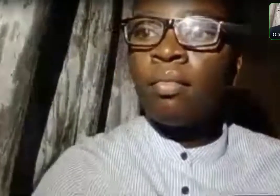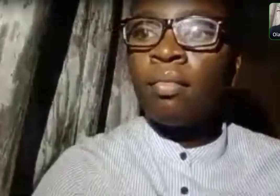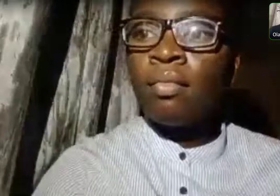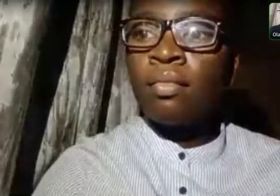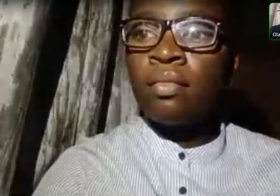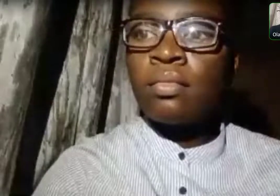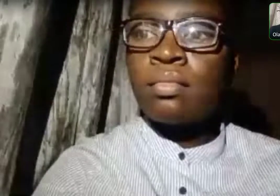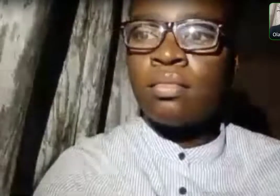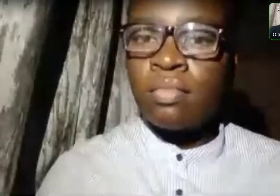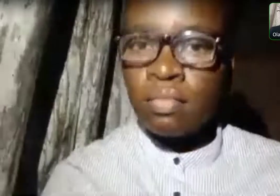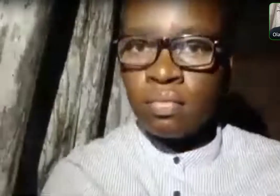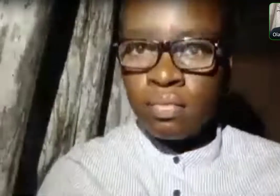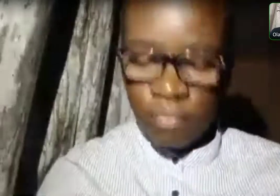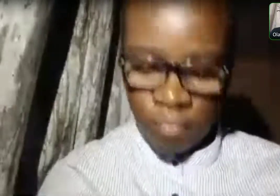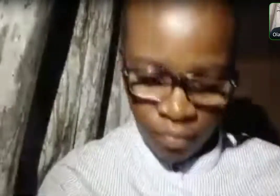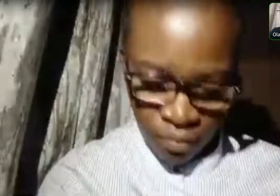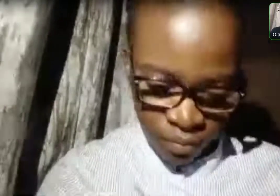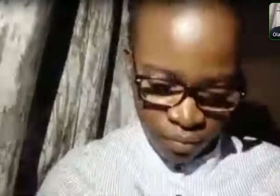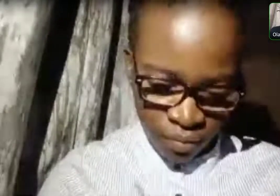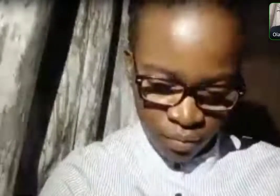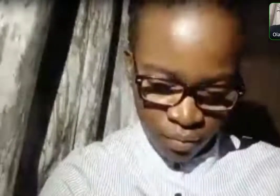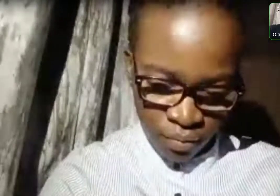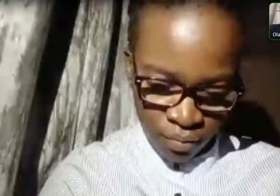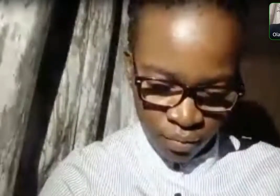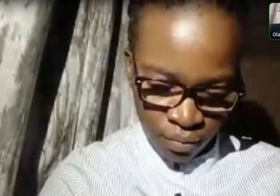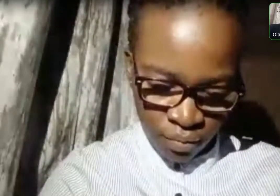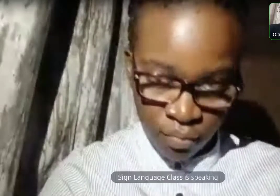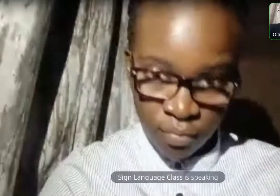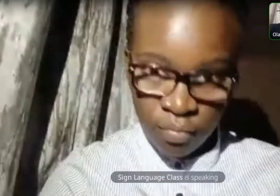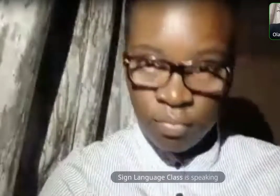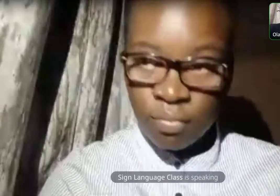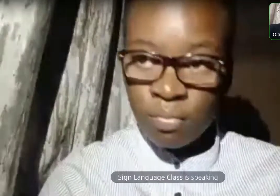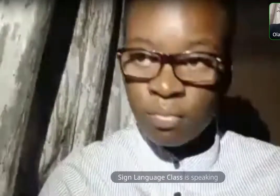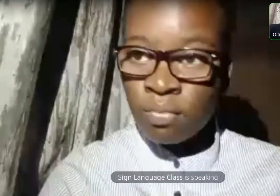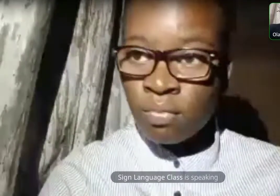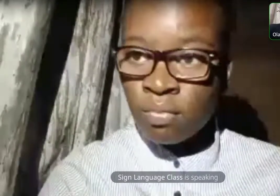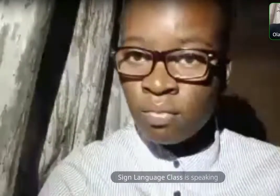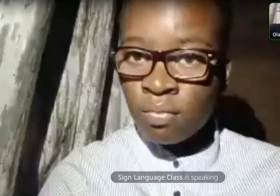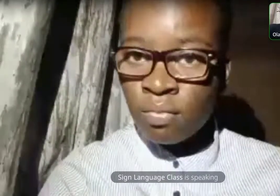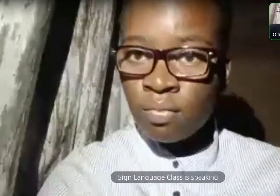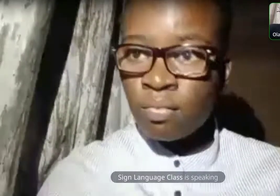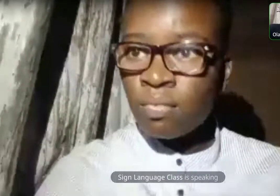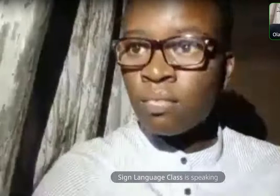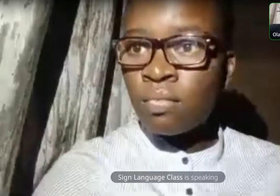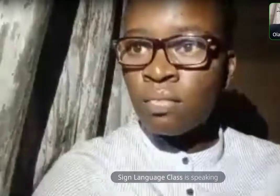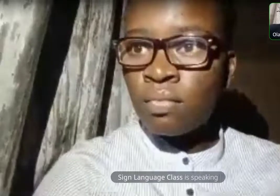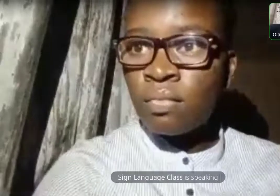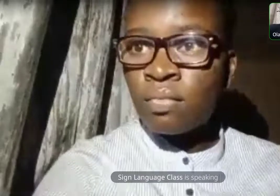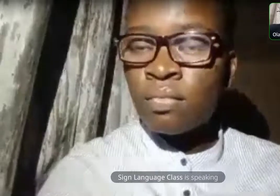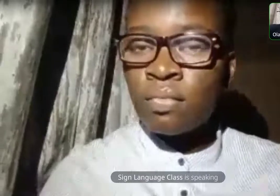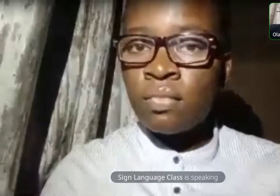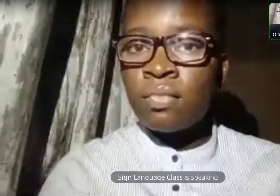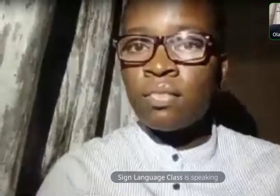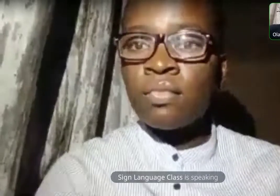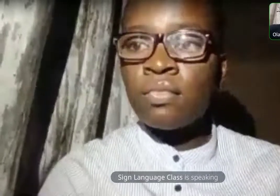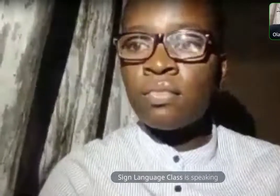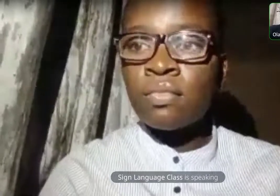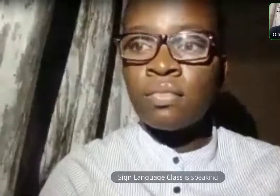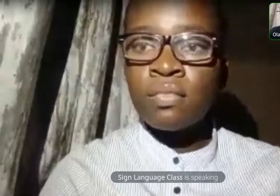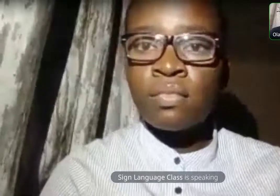Oluwakemi, very good. Can you switch on your video? Please switch on your video. Oluwakemi, we want